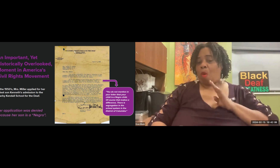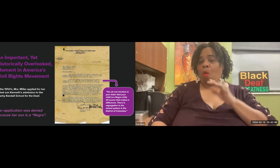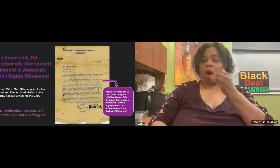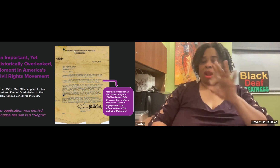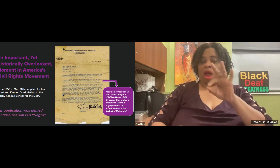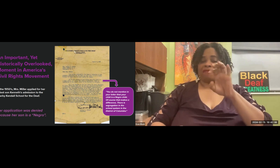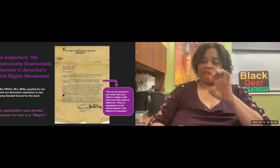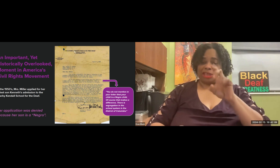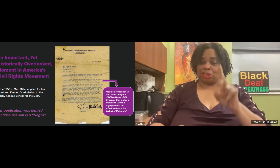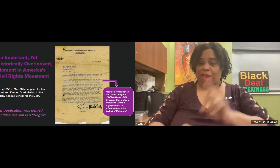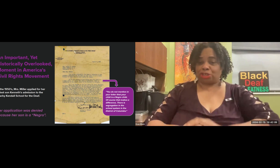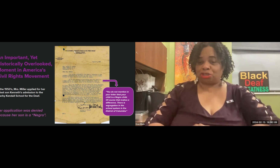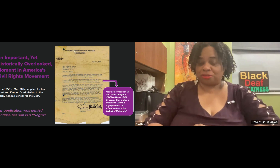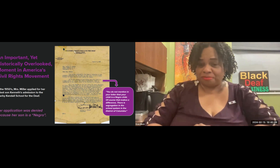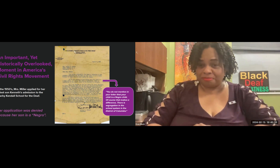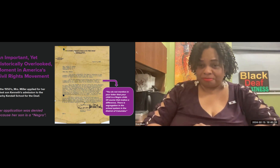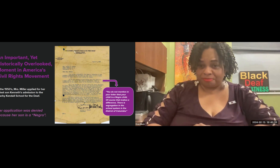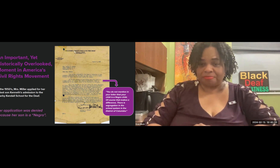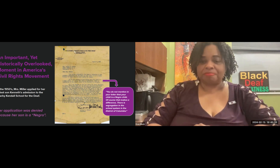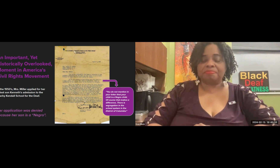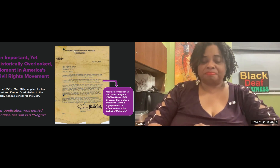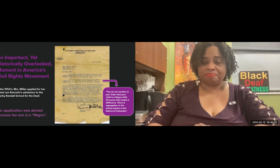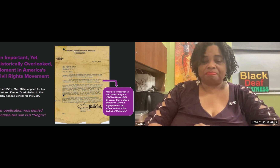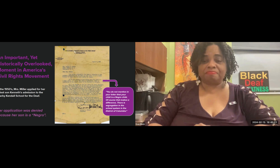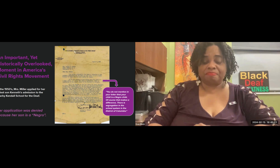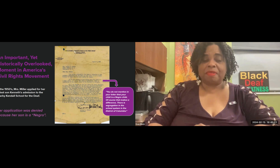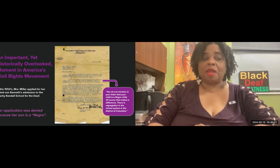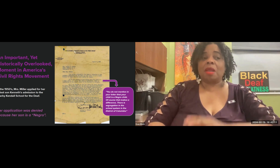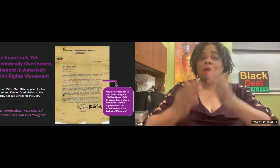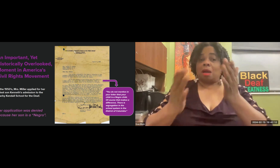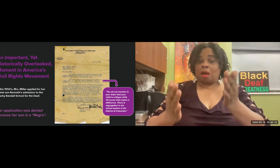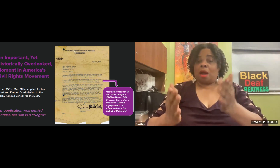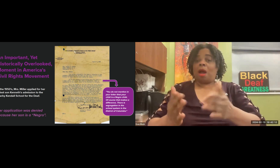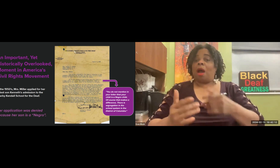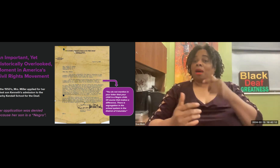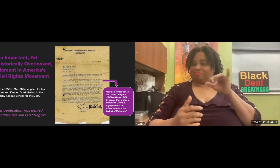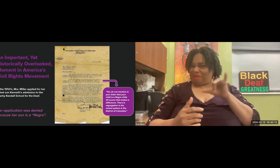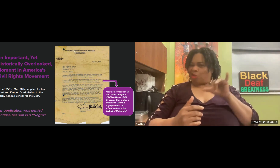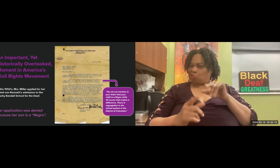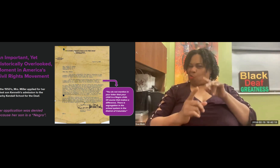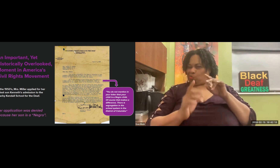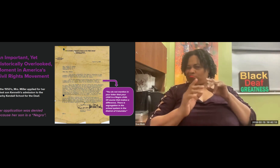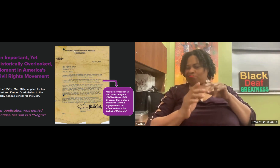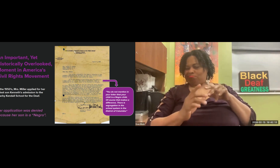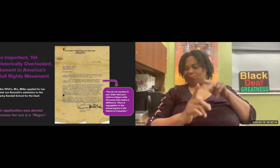lawsuit against the Washington, D.C. Board of Education.